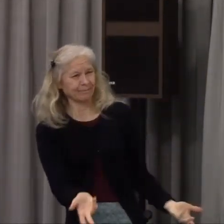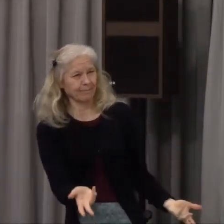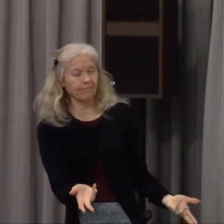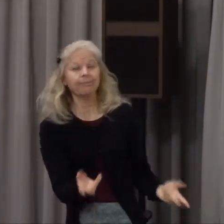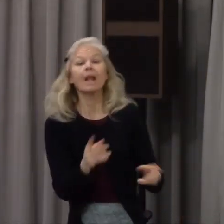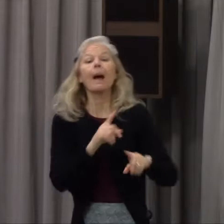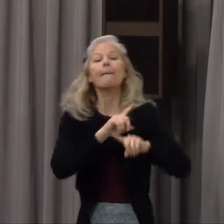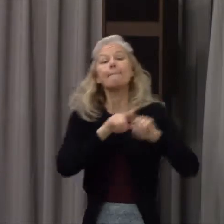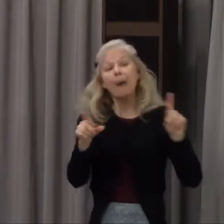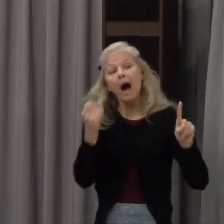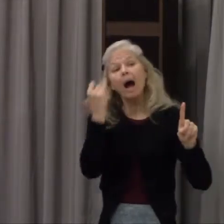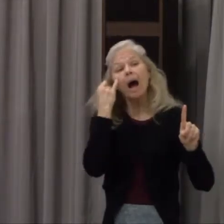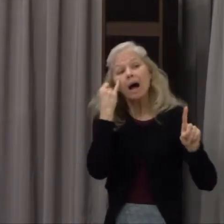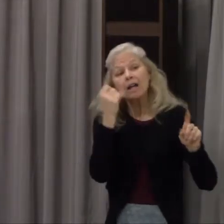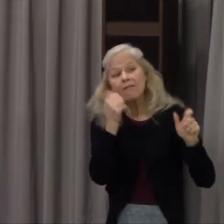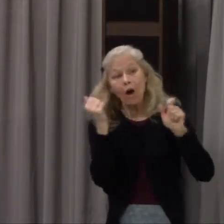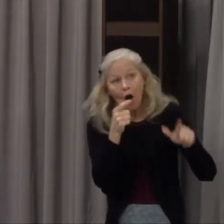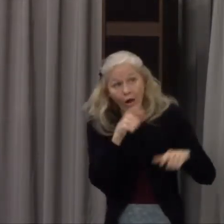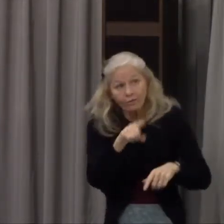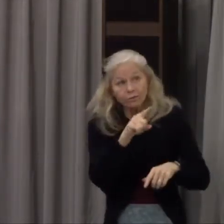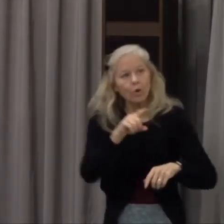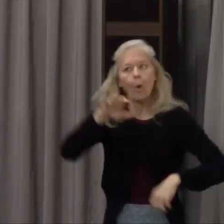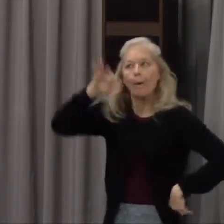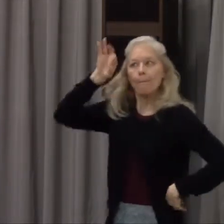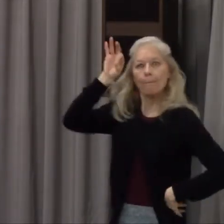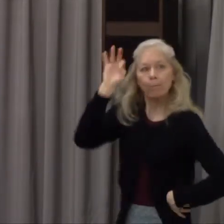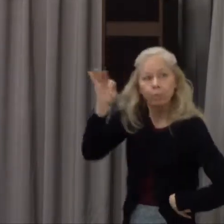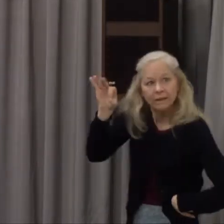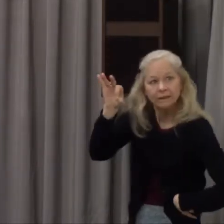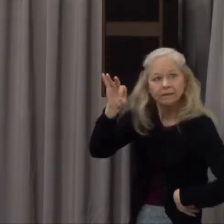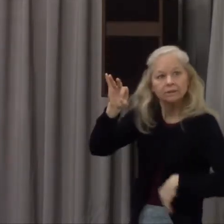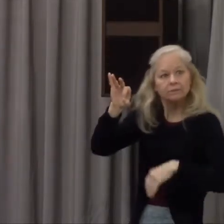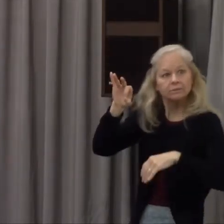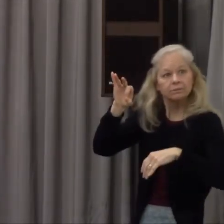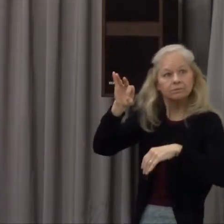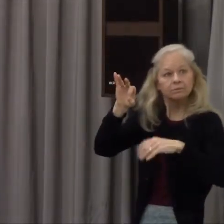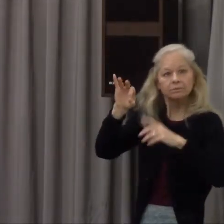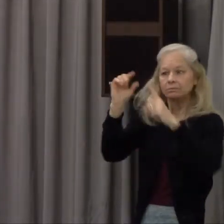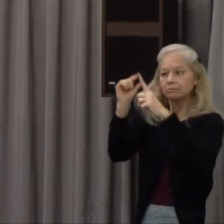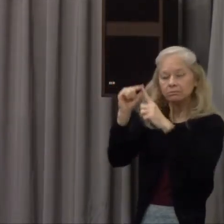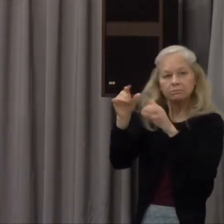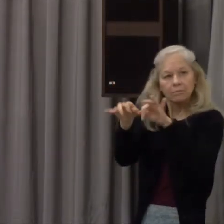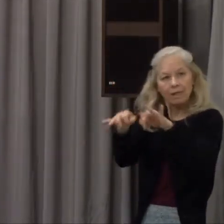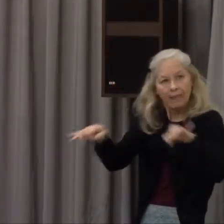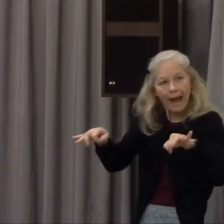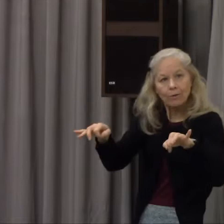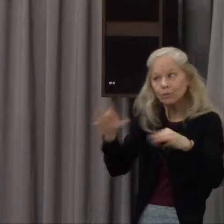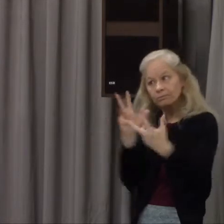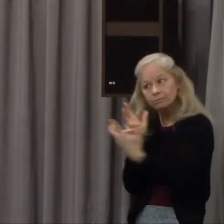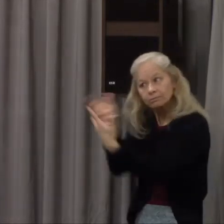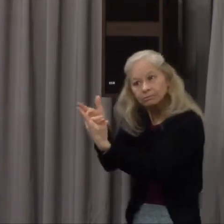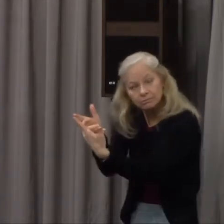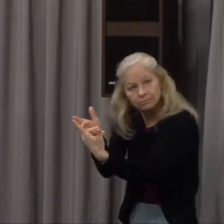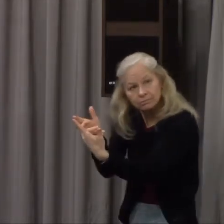and there coming one that believeth not, or one unlearned, he is convinced of all. We'll talk about that word in a minute.